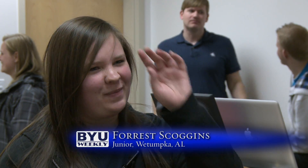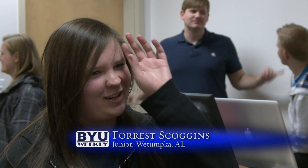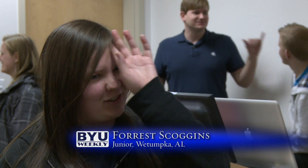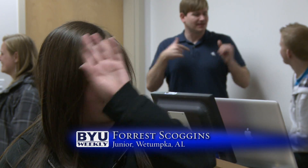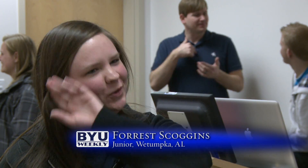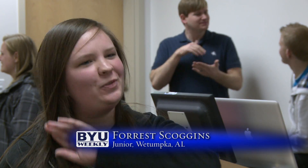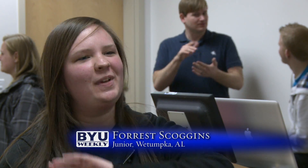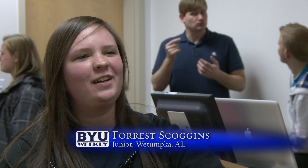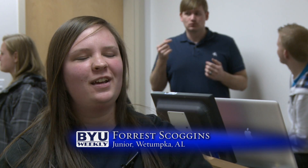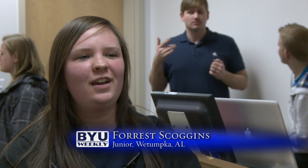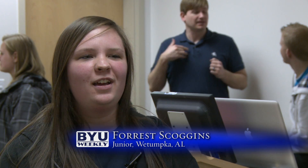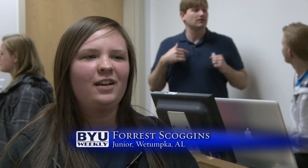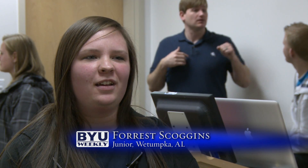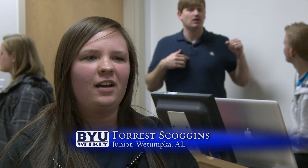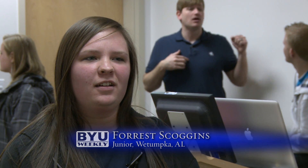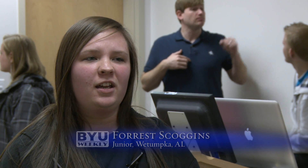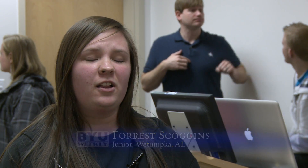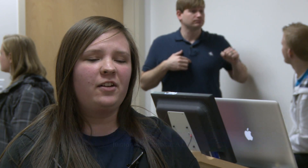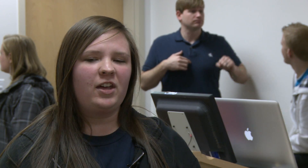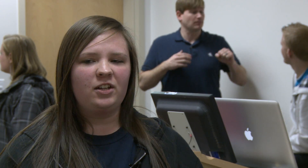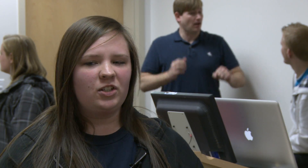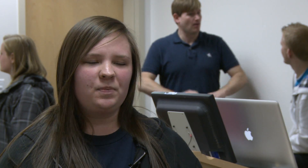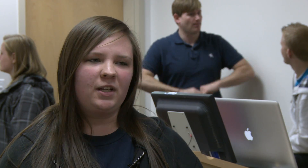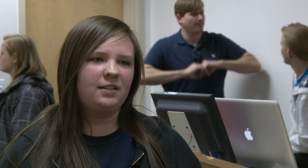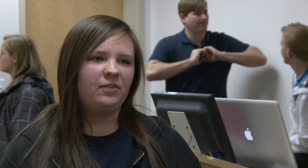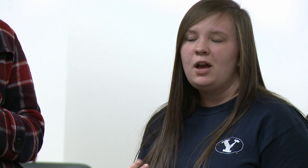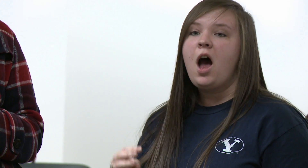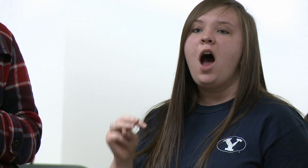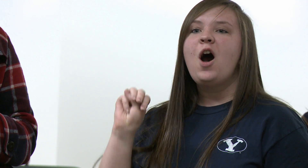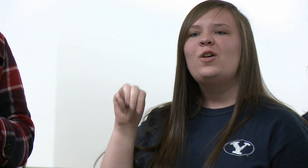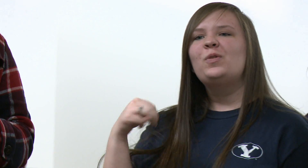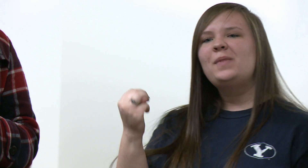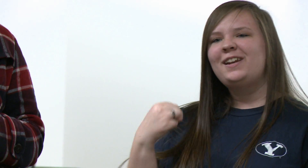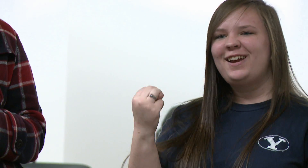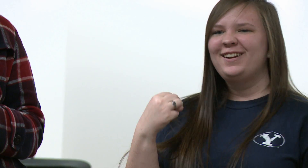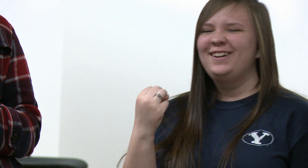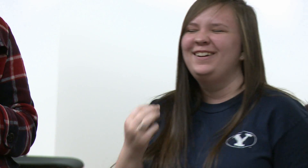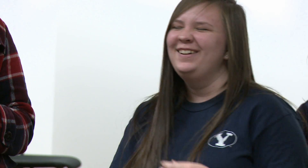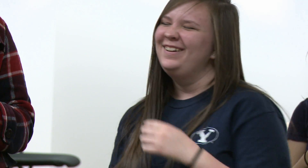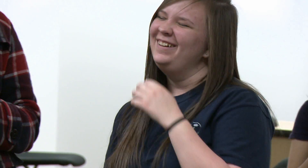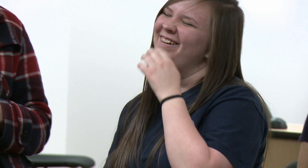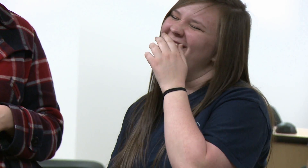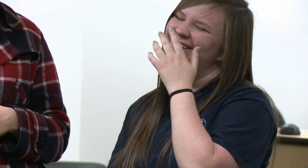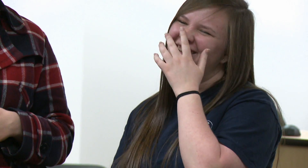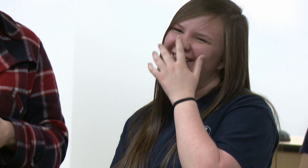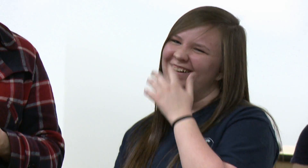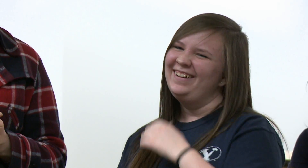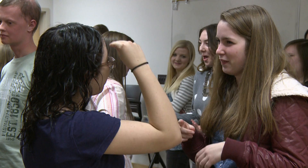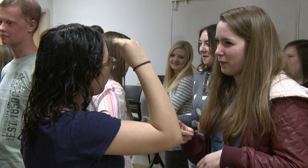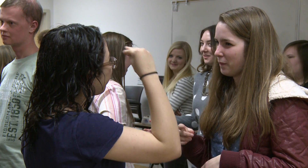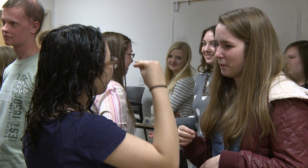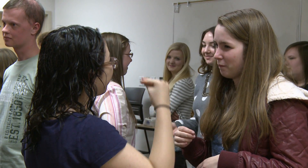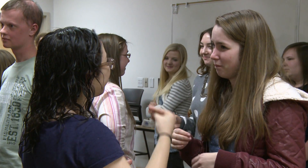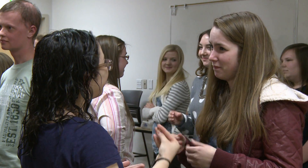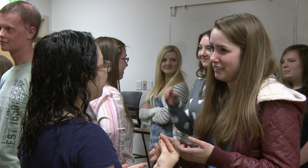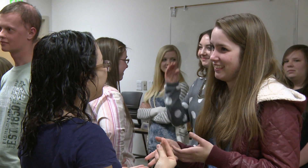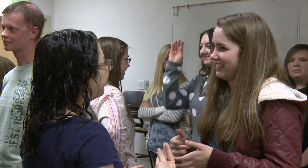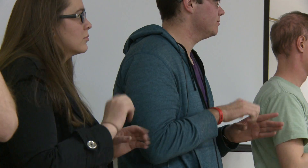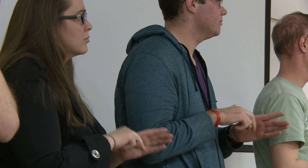major improvement. Yeah, and a lot of that is just because I've come to the club every week and learned and practiced. Although there is no degree program